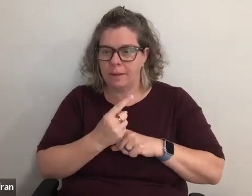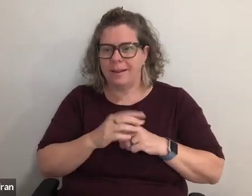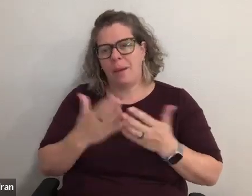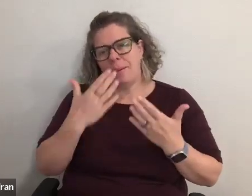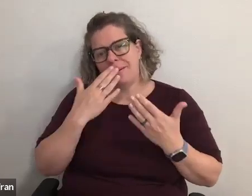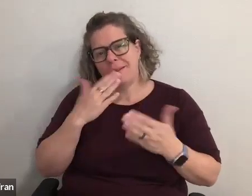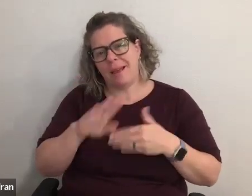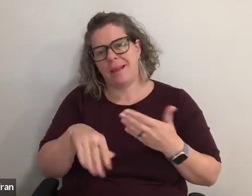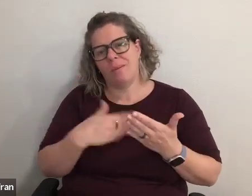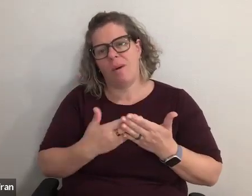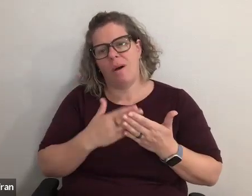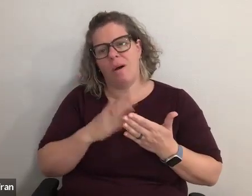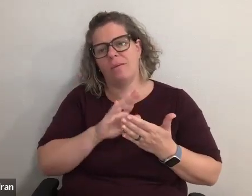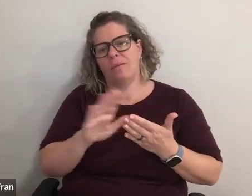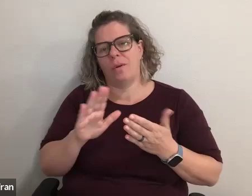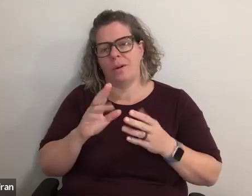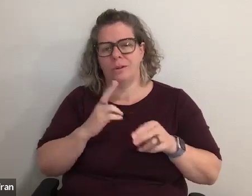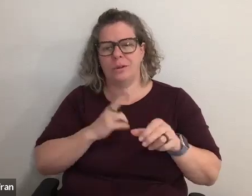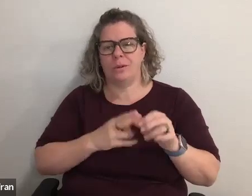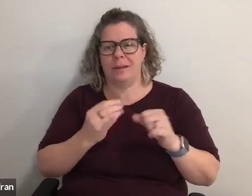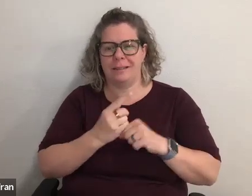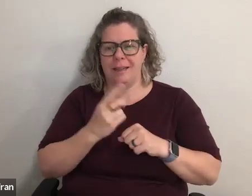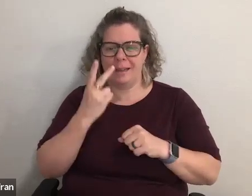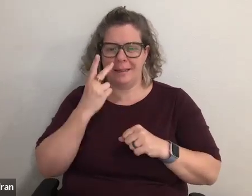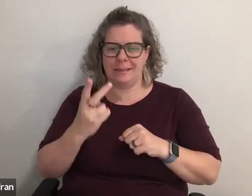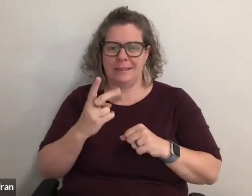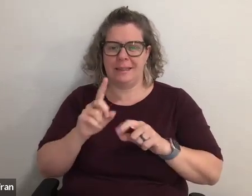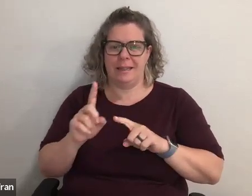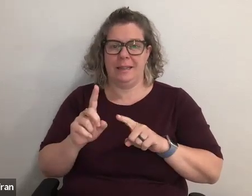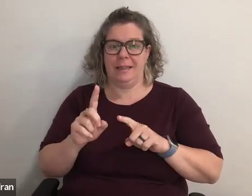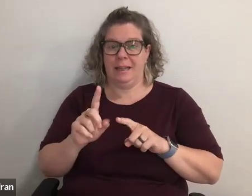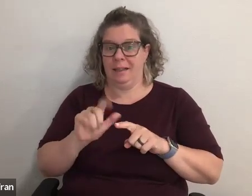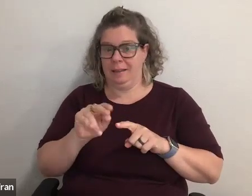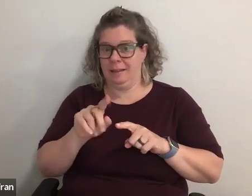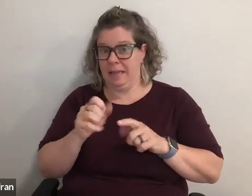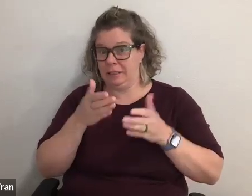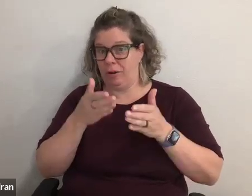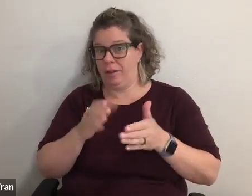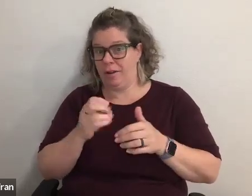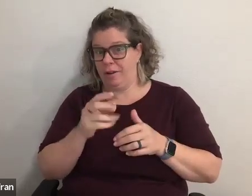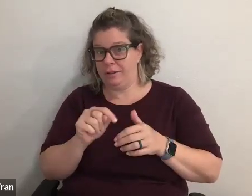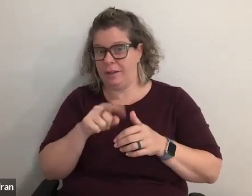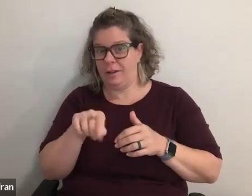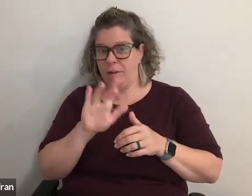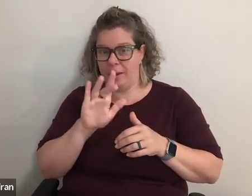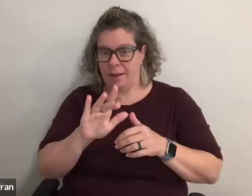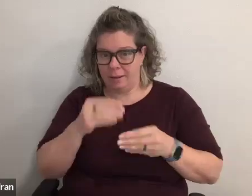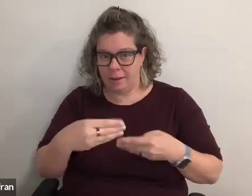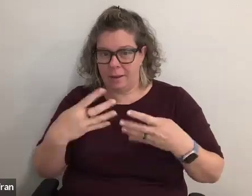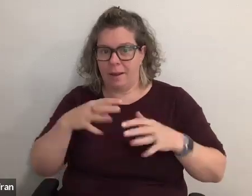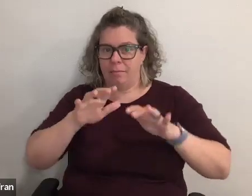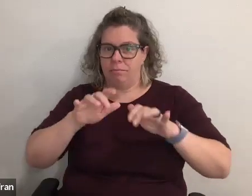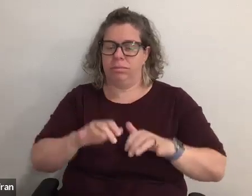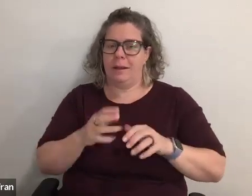I want to thank you all for attending. I can see the survey link is in the chat there, so you can click on it